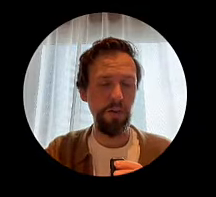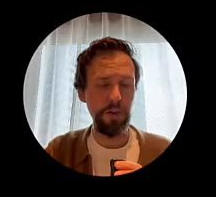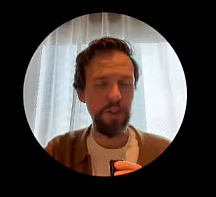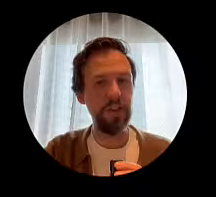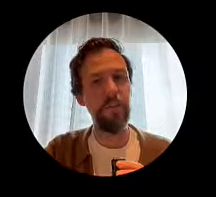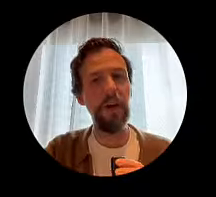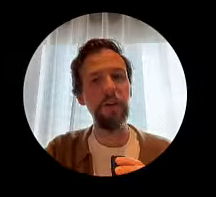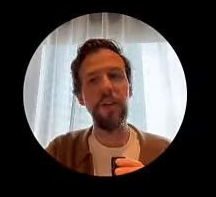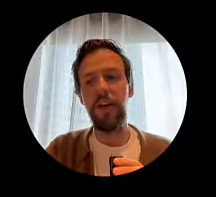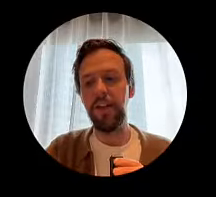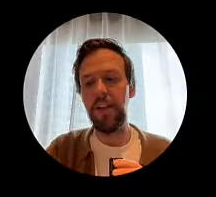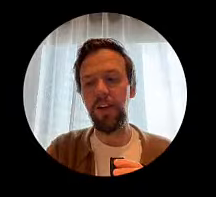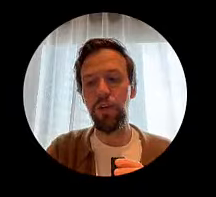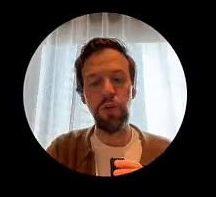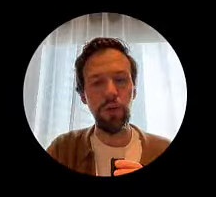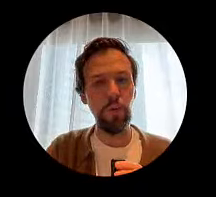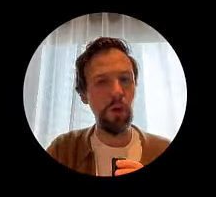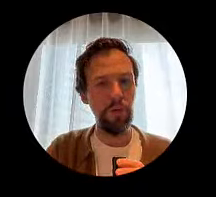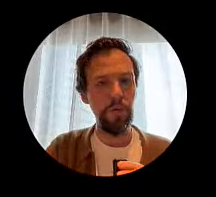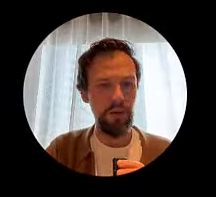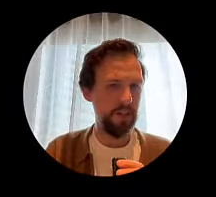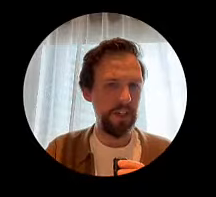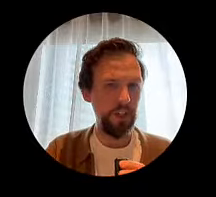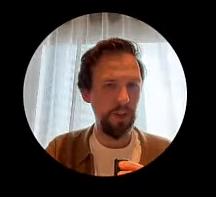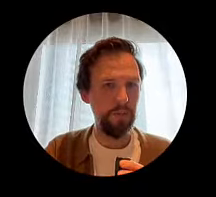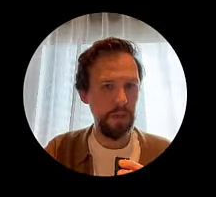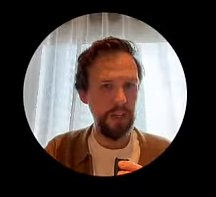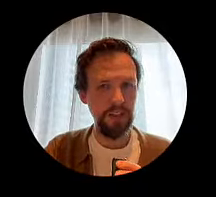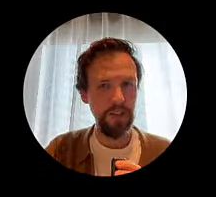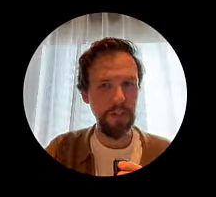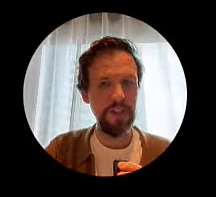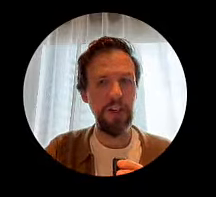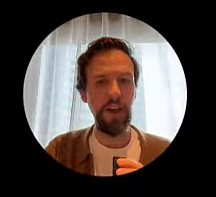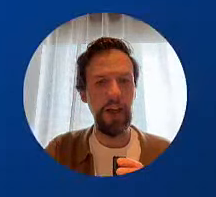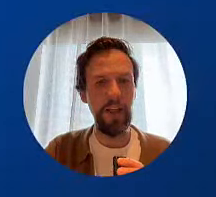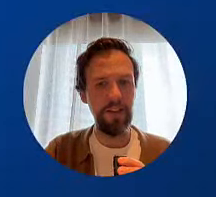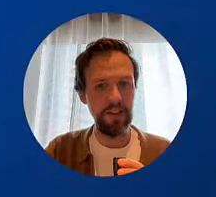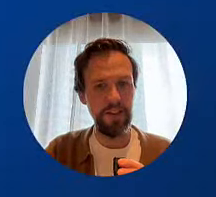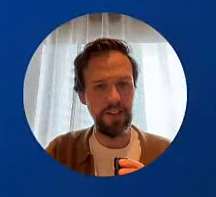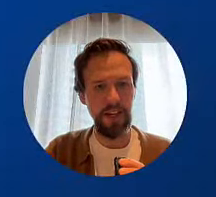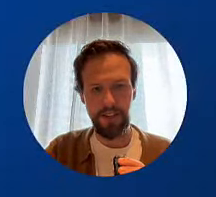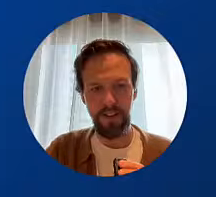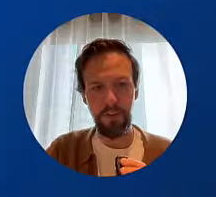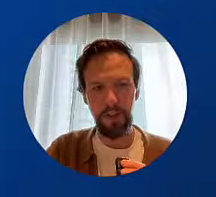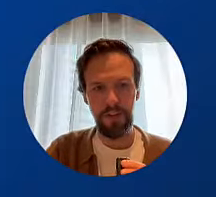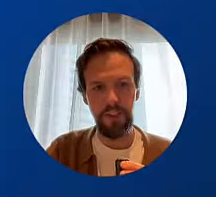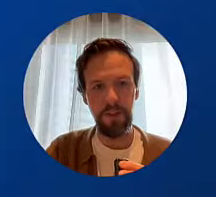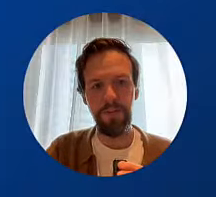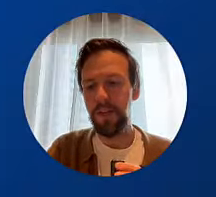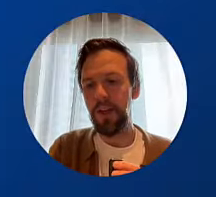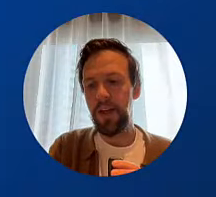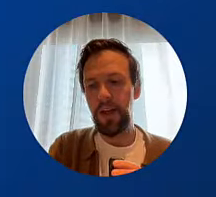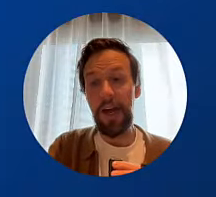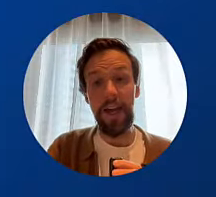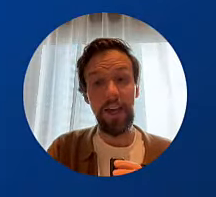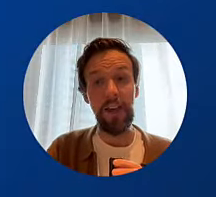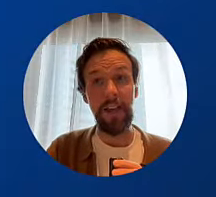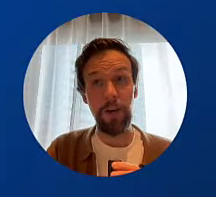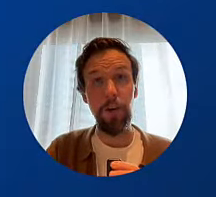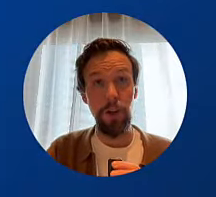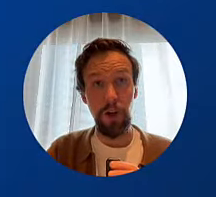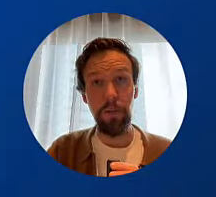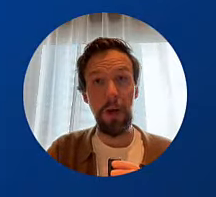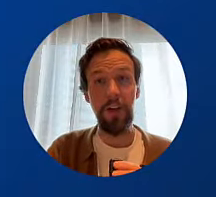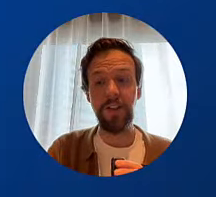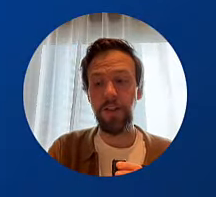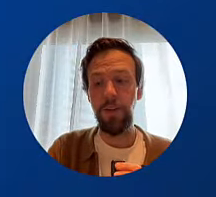this conference is about, then you know one essential piece is missing, and this is accessibility. I